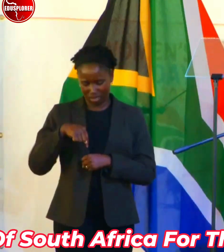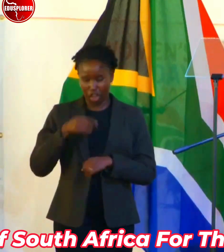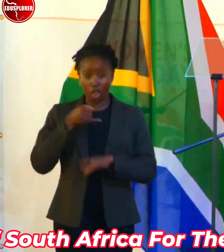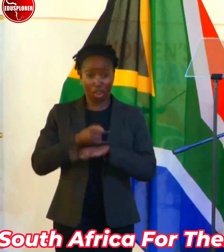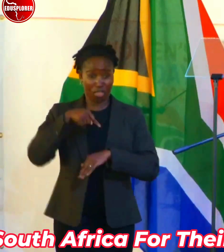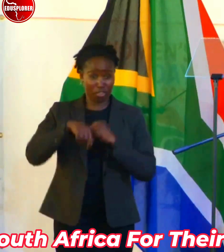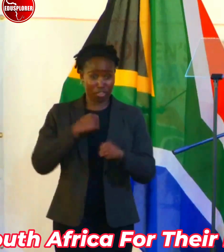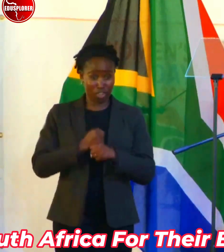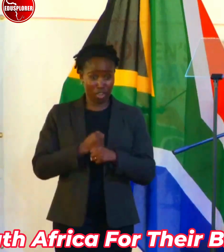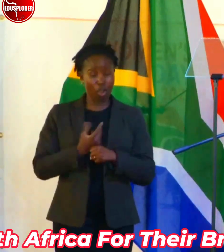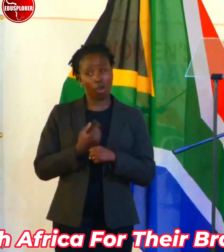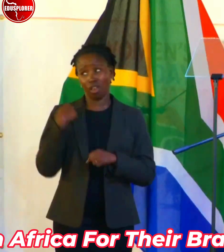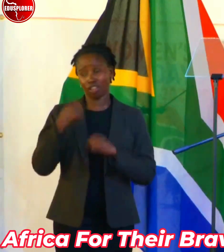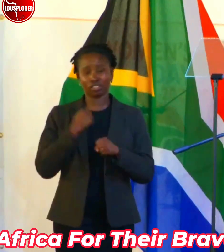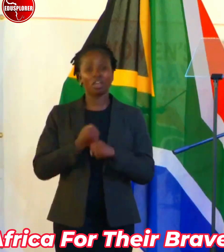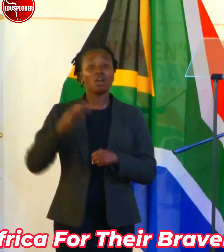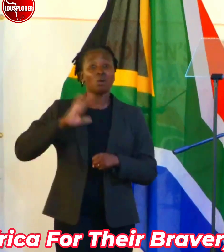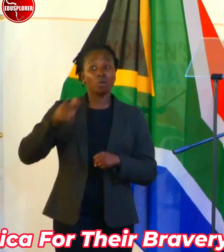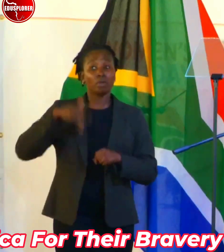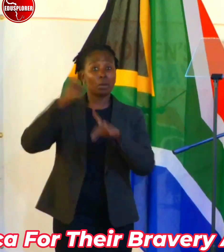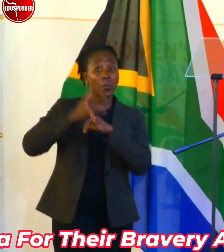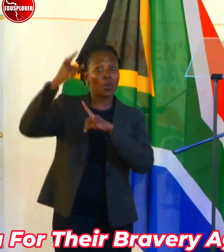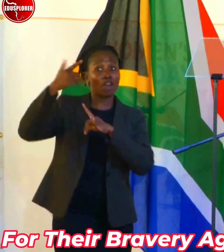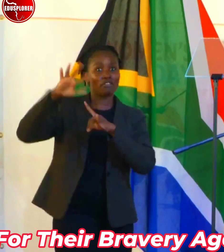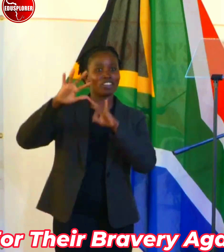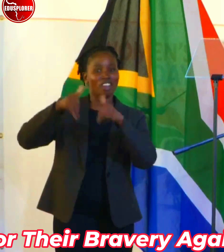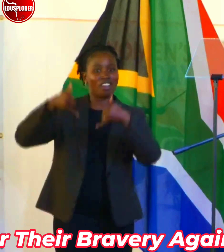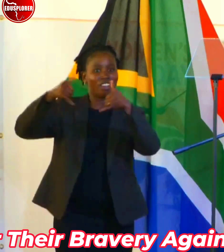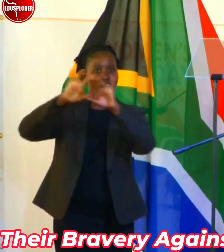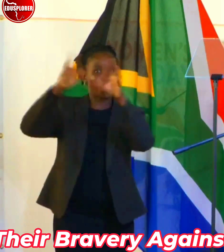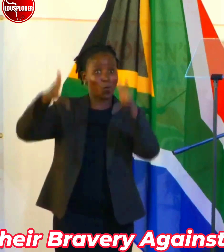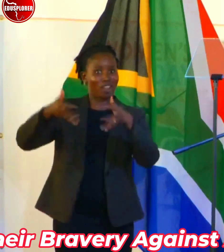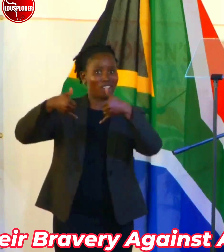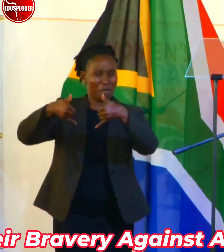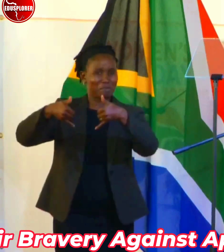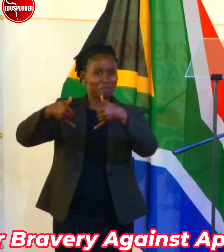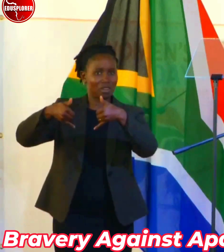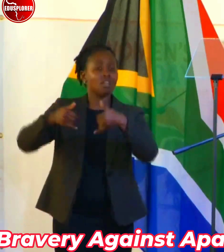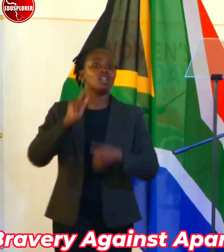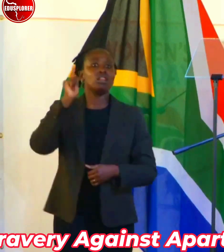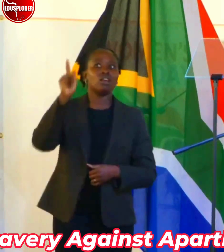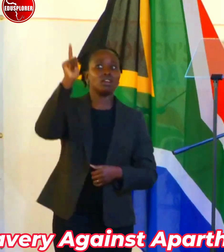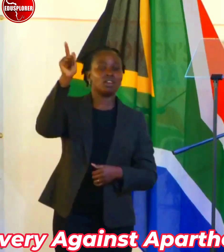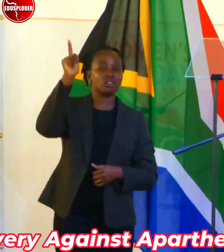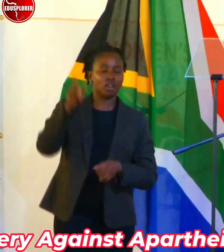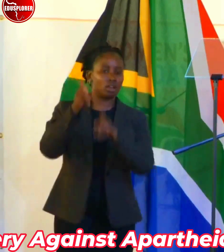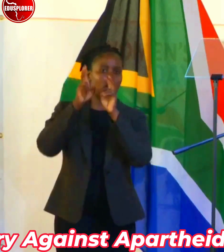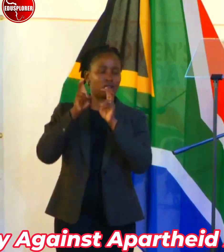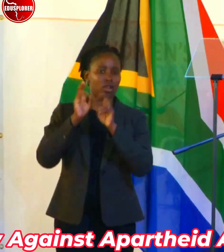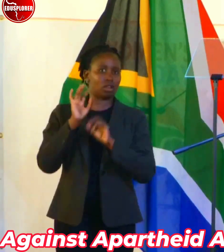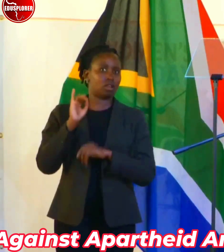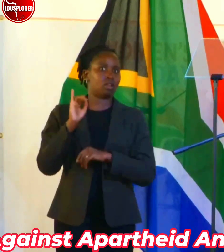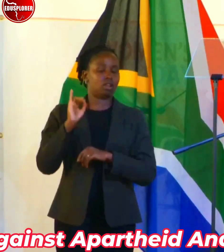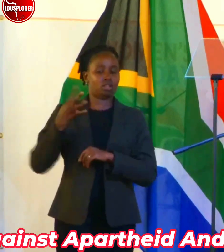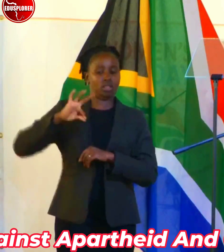the women won the African Cup of Nations. And in the end, we found that they were being paid